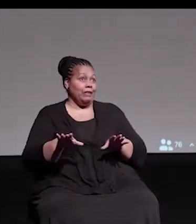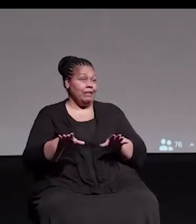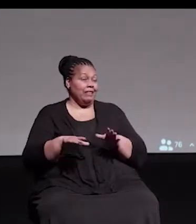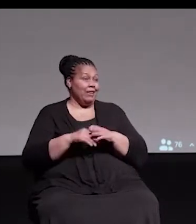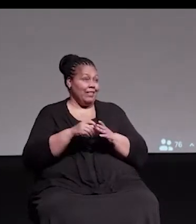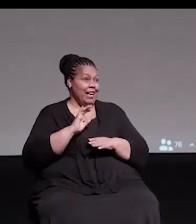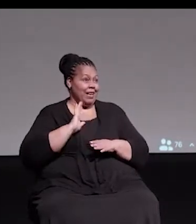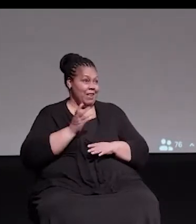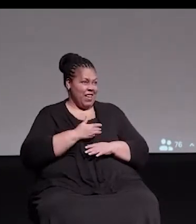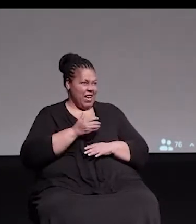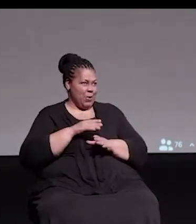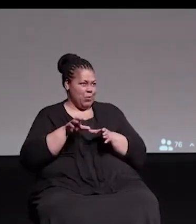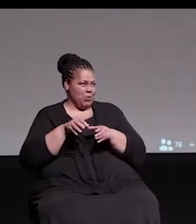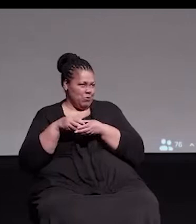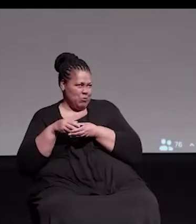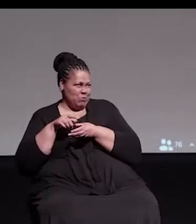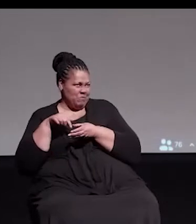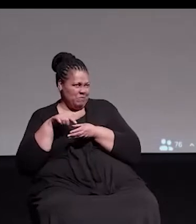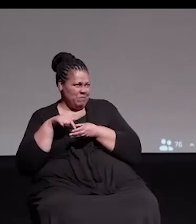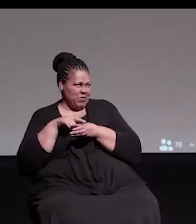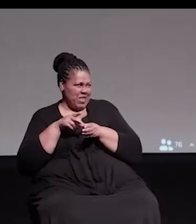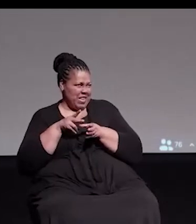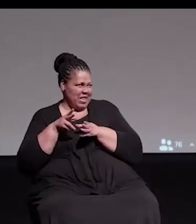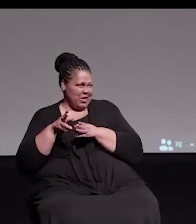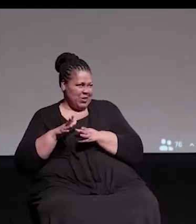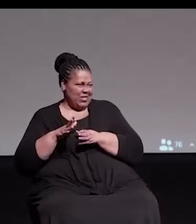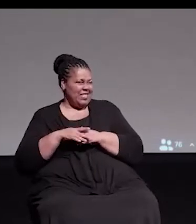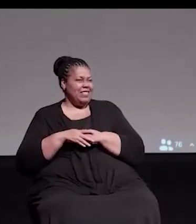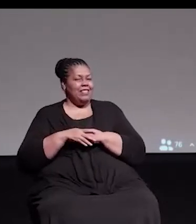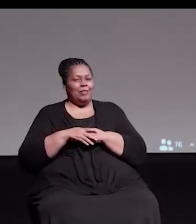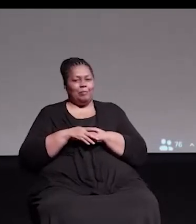Yeah, and that will give you, we credit you to